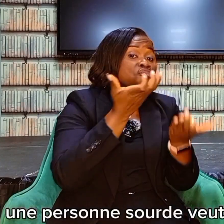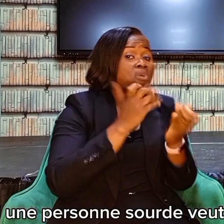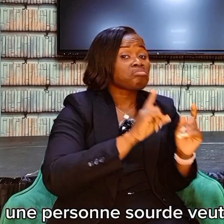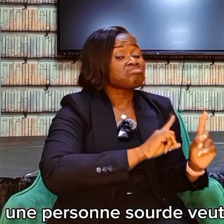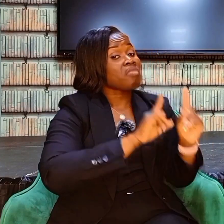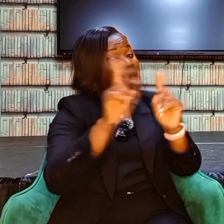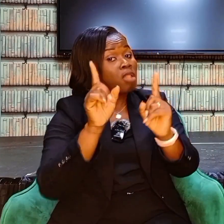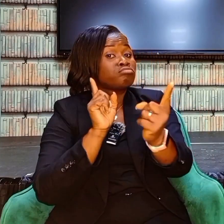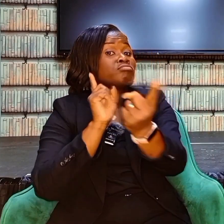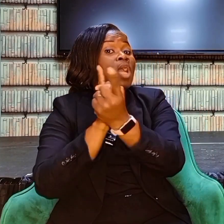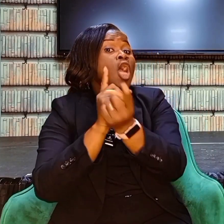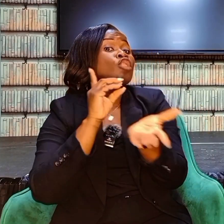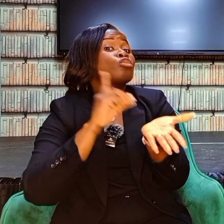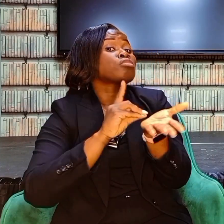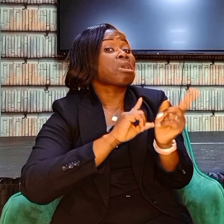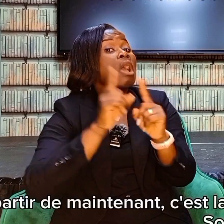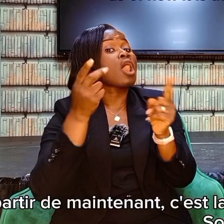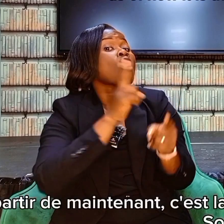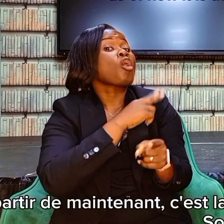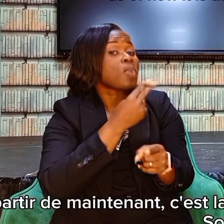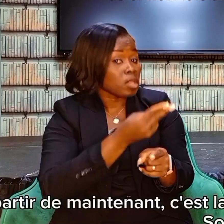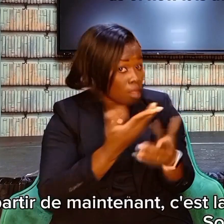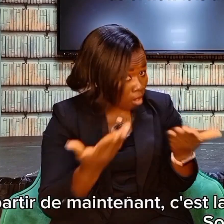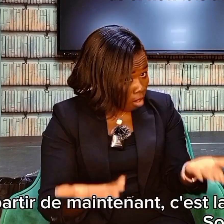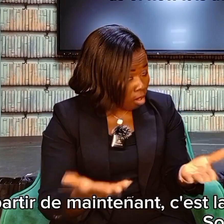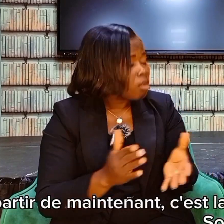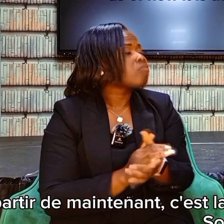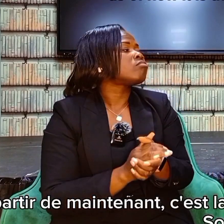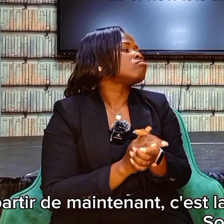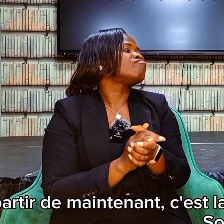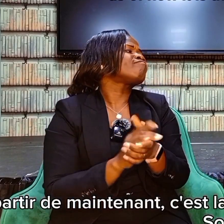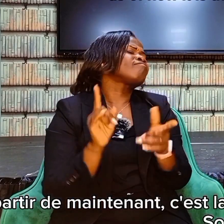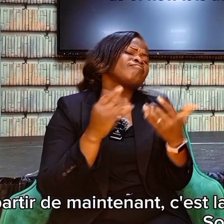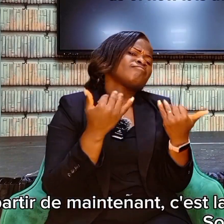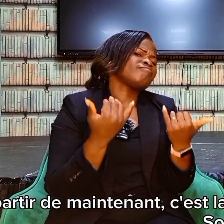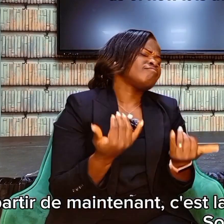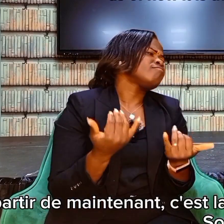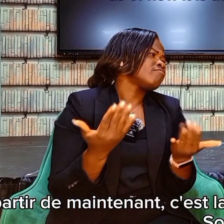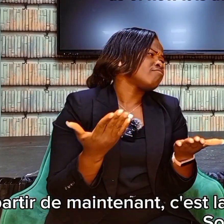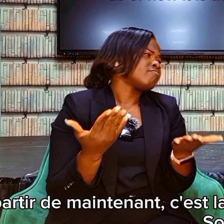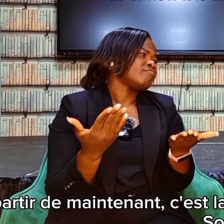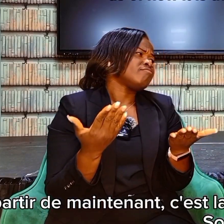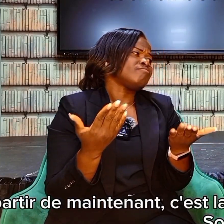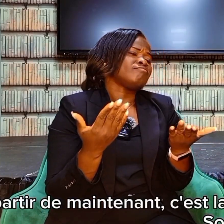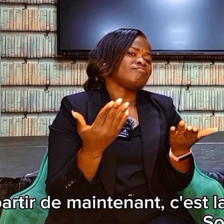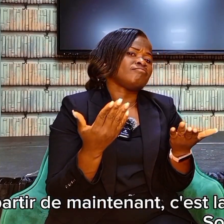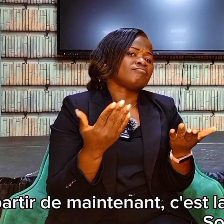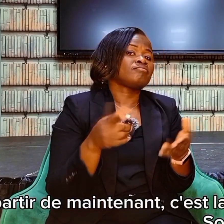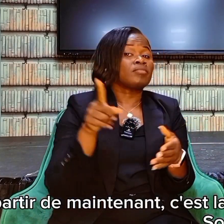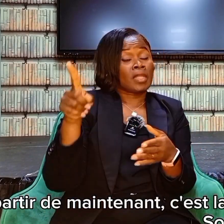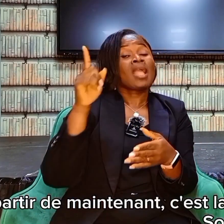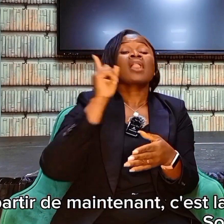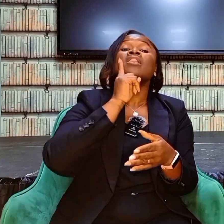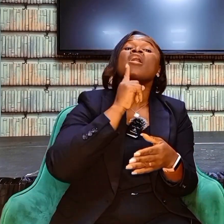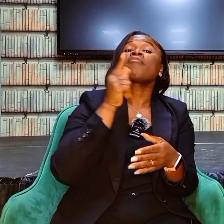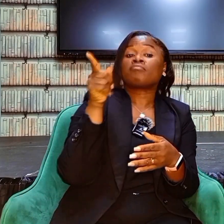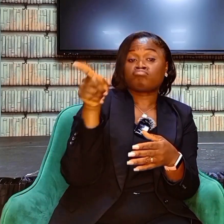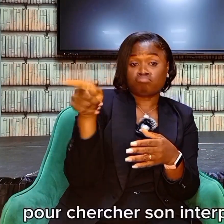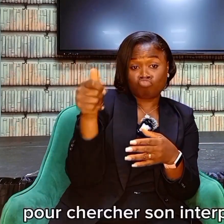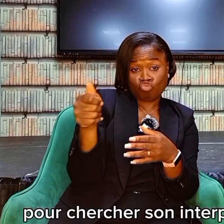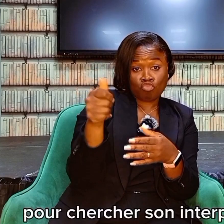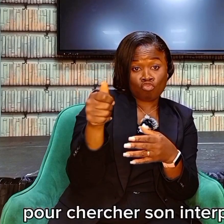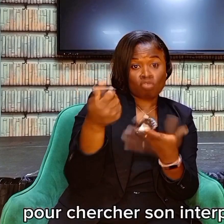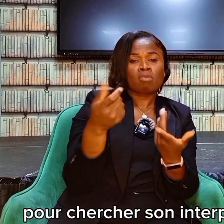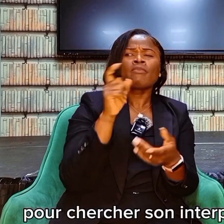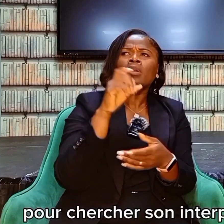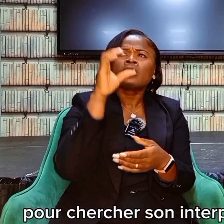a doctor, as of now, it's the responsibility of a deaf person